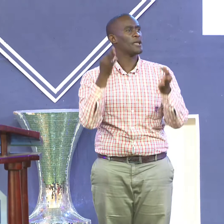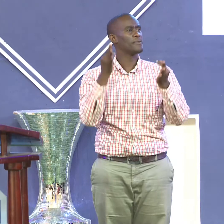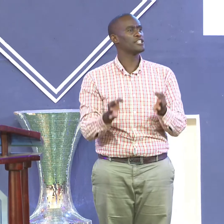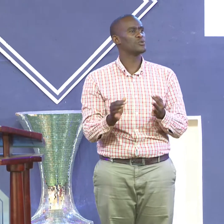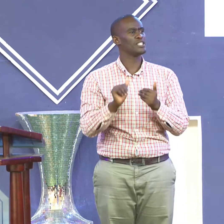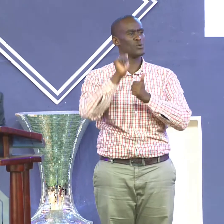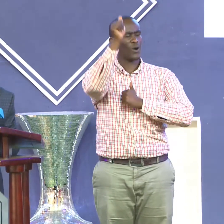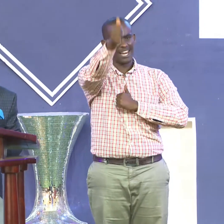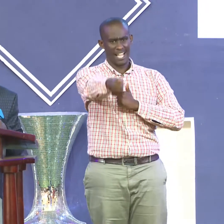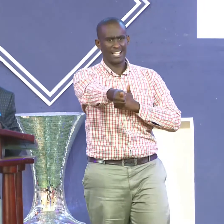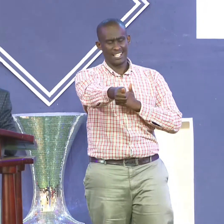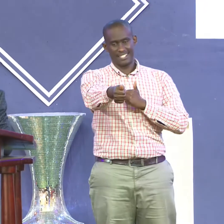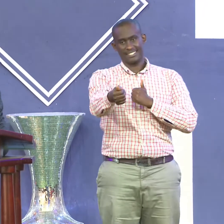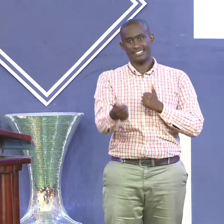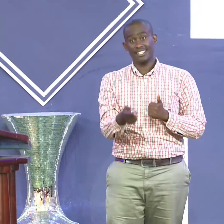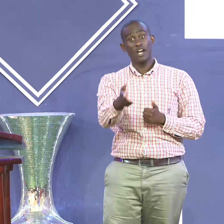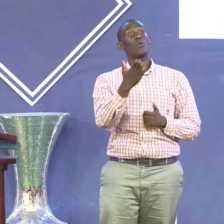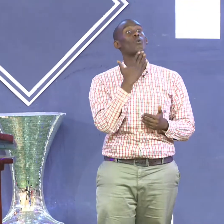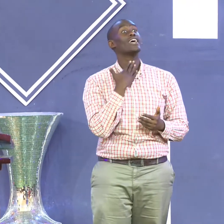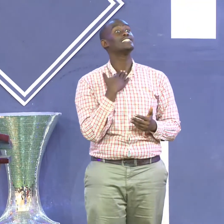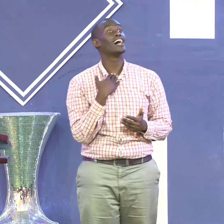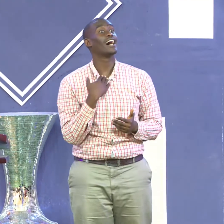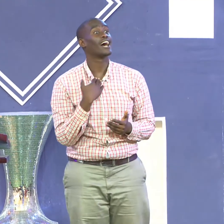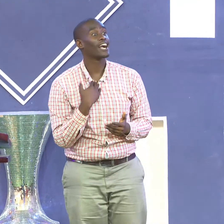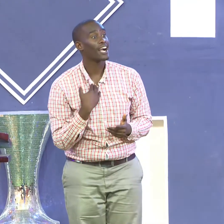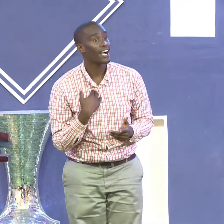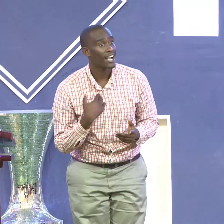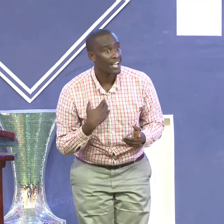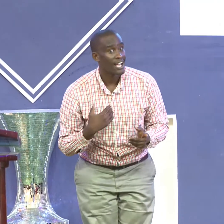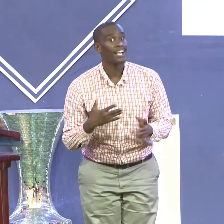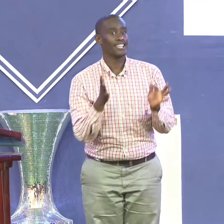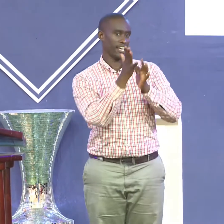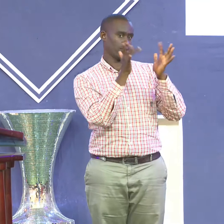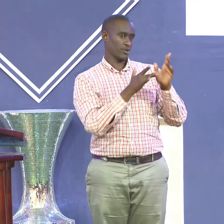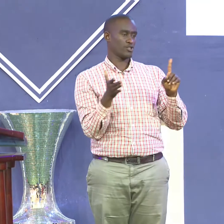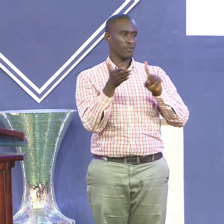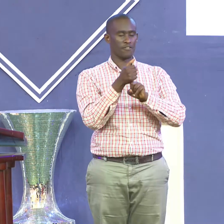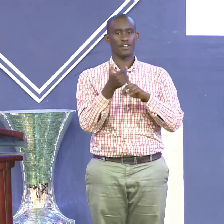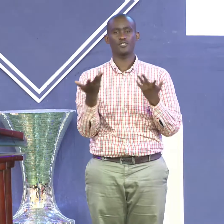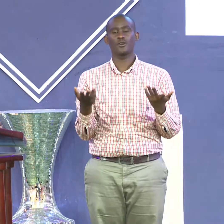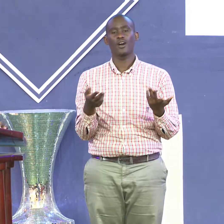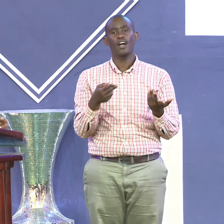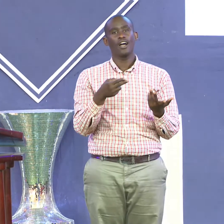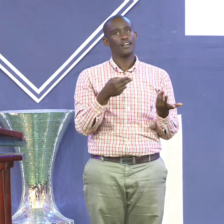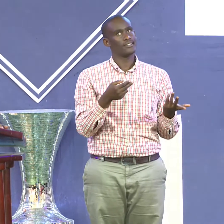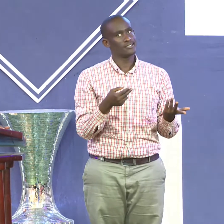were hearing as if it is far from you, you will get them.